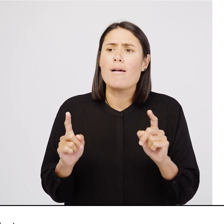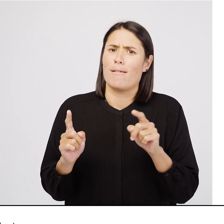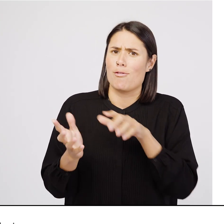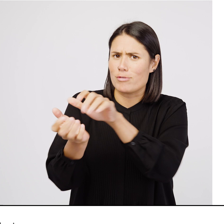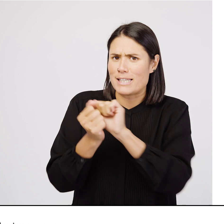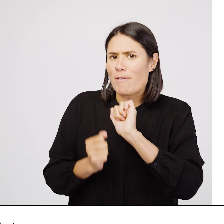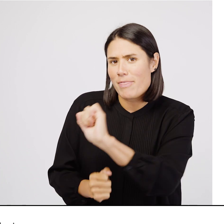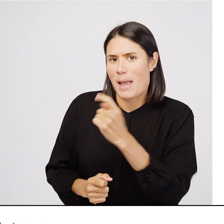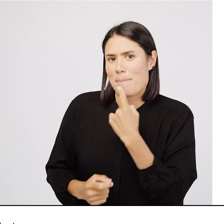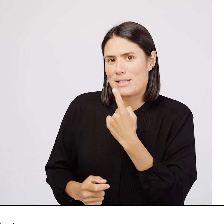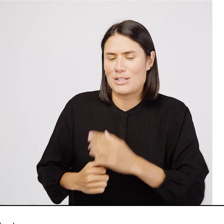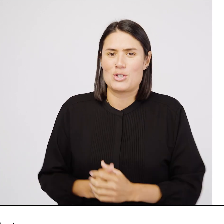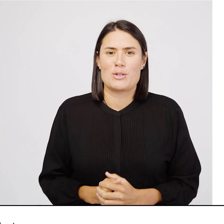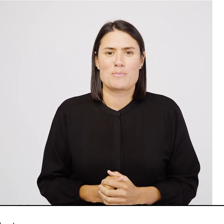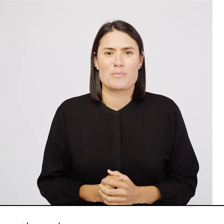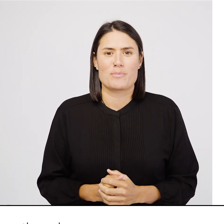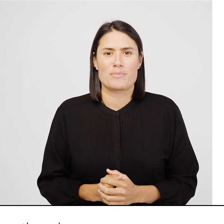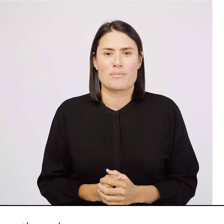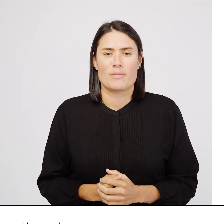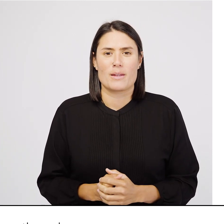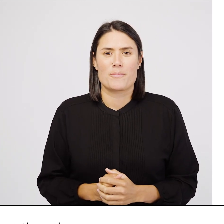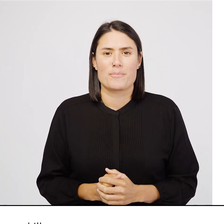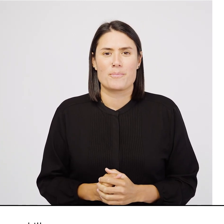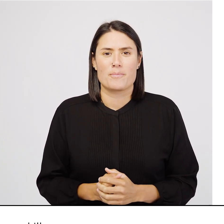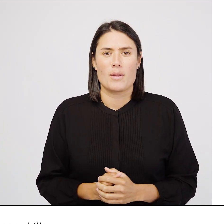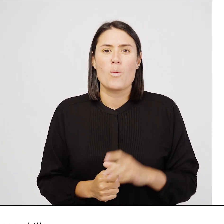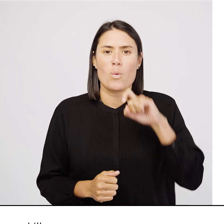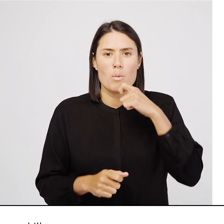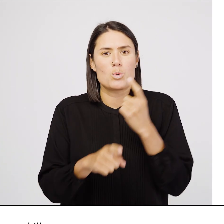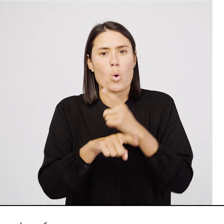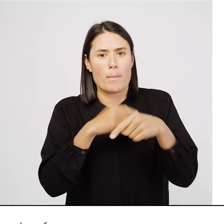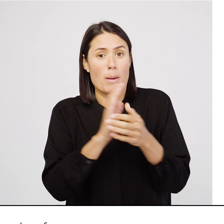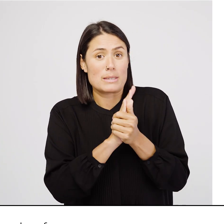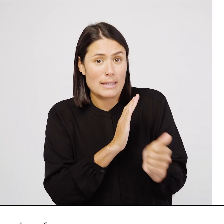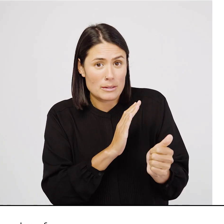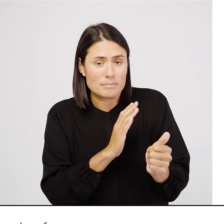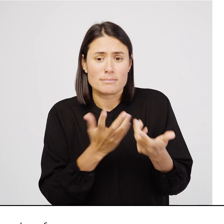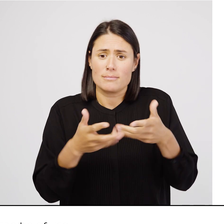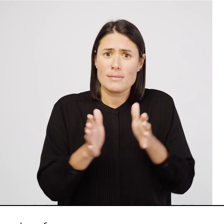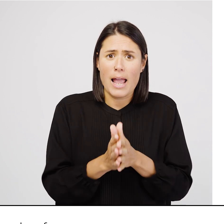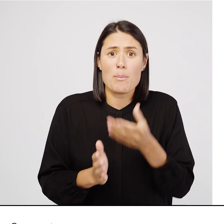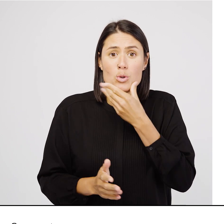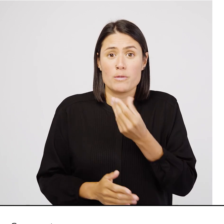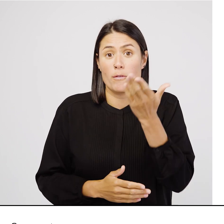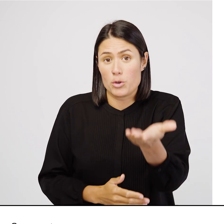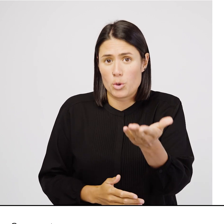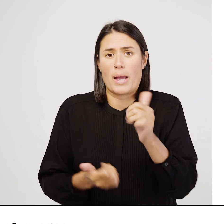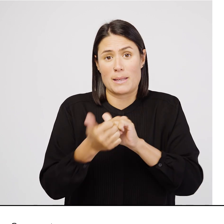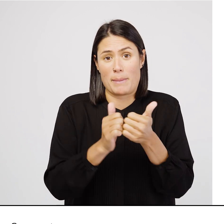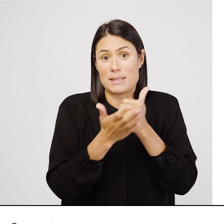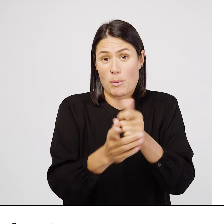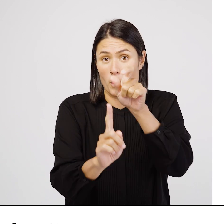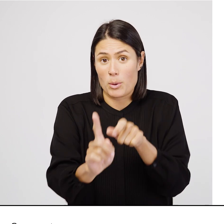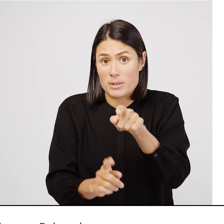have received their message. We're going to go through some of these skills and how they can be of use to you as a